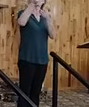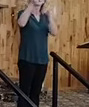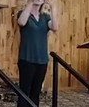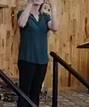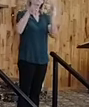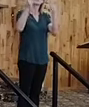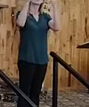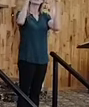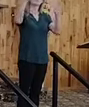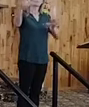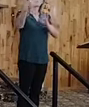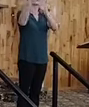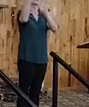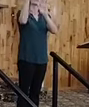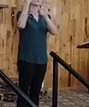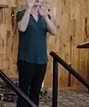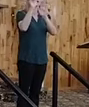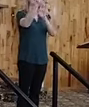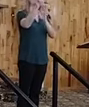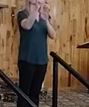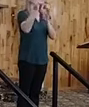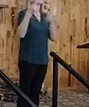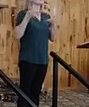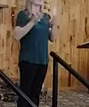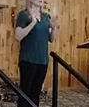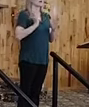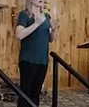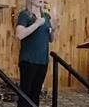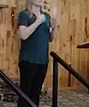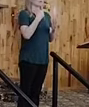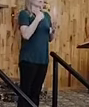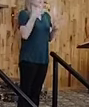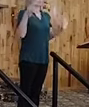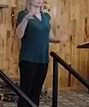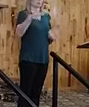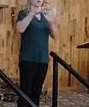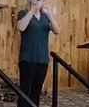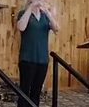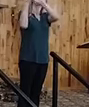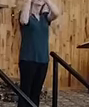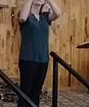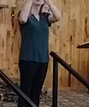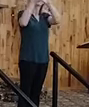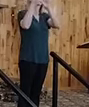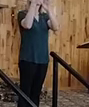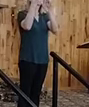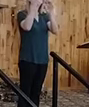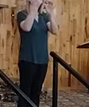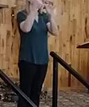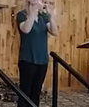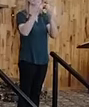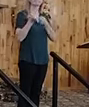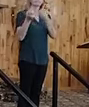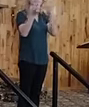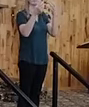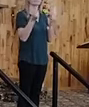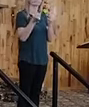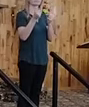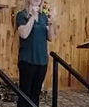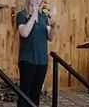rejoices in your presence forever. May our voices, we pray, join with theirs in one chorus of exultant